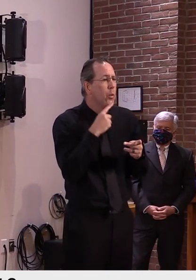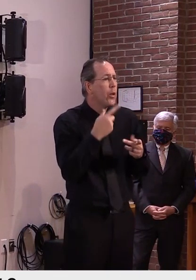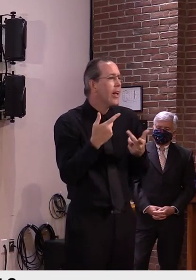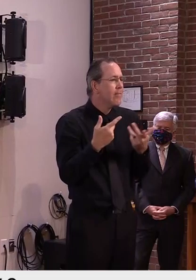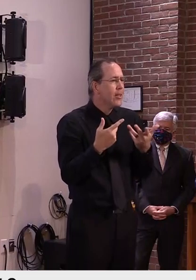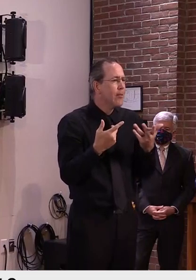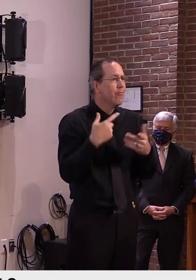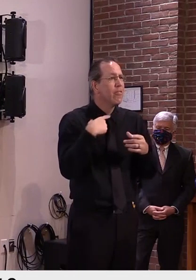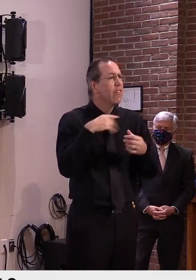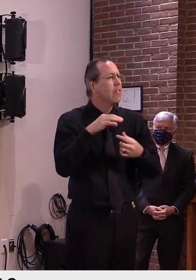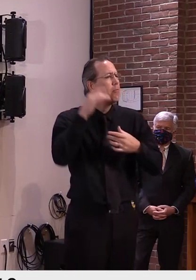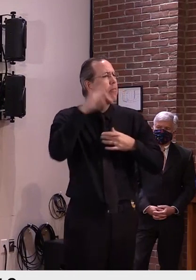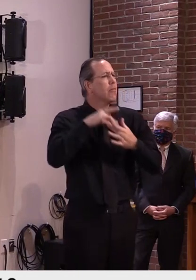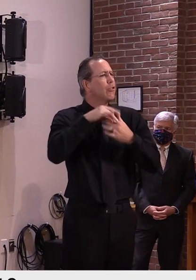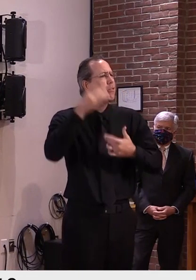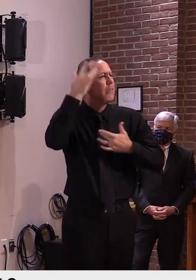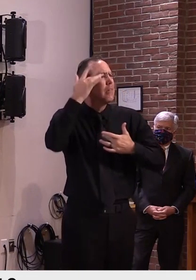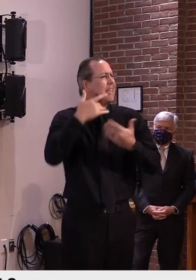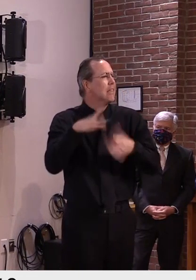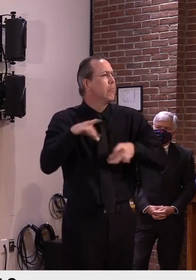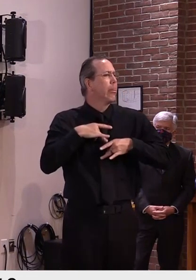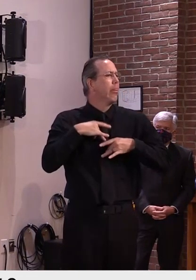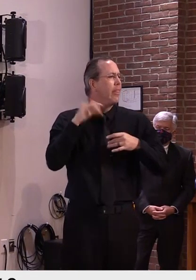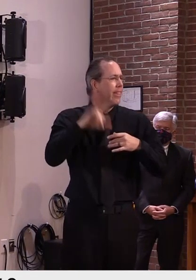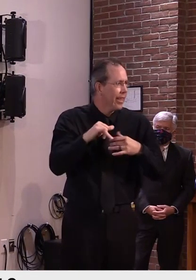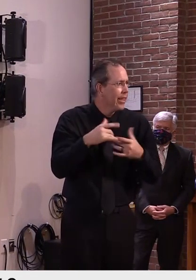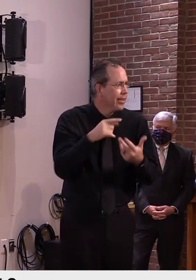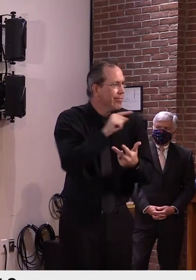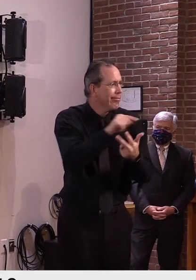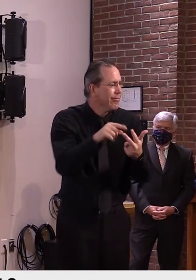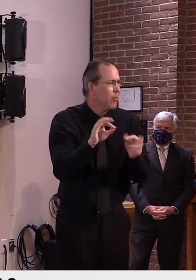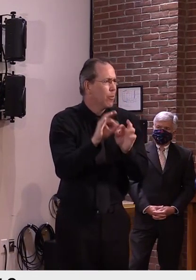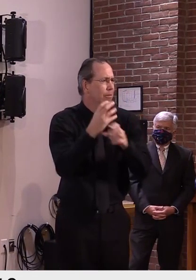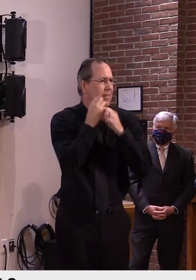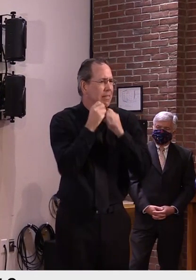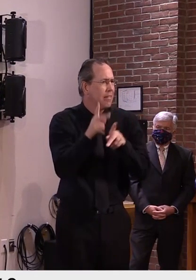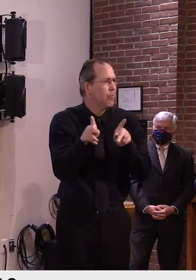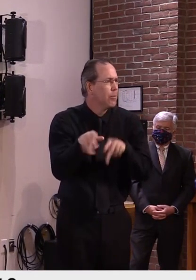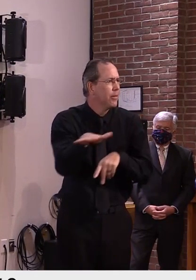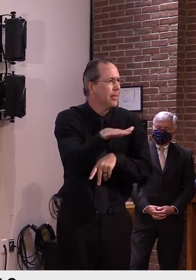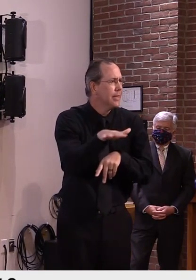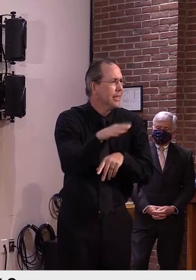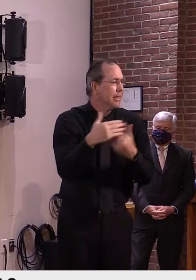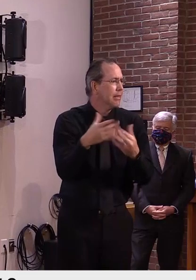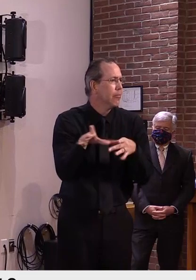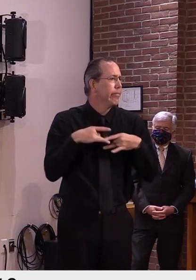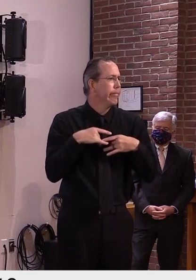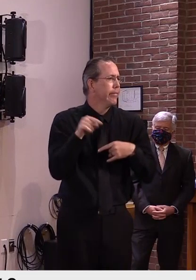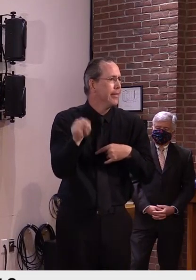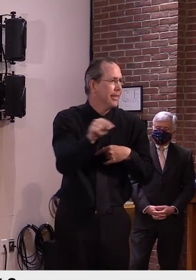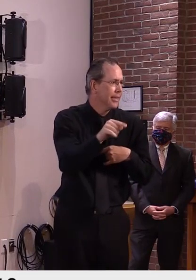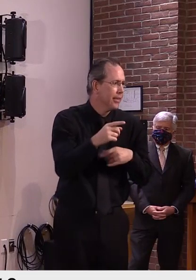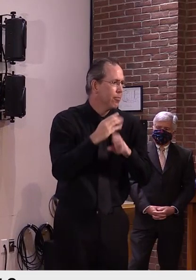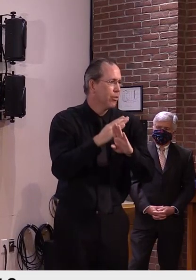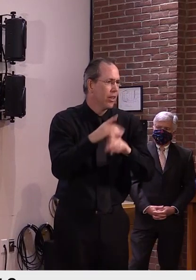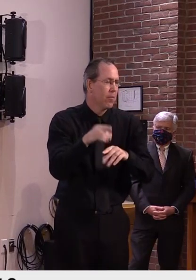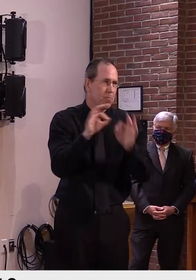vulnerability to the virus because of their age or their medical conditions, et cetera. So we need to continue to pay attention to that as